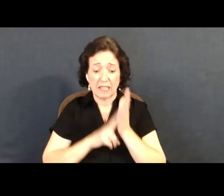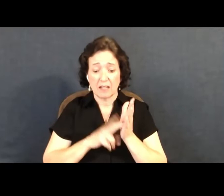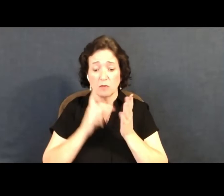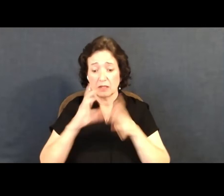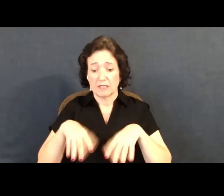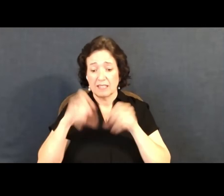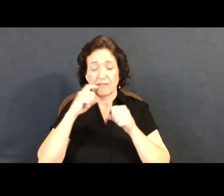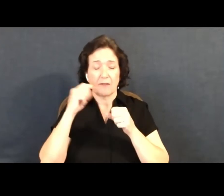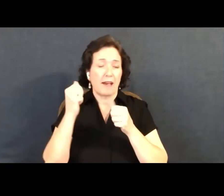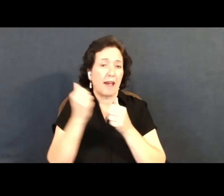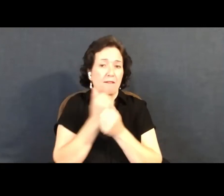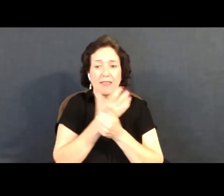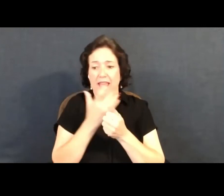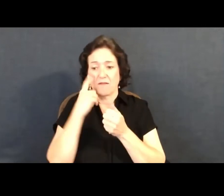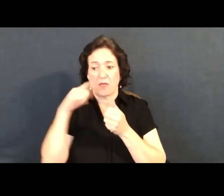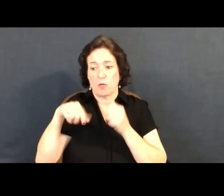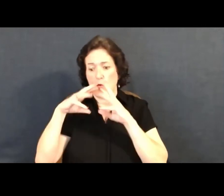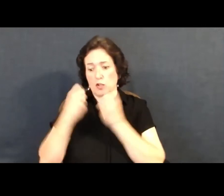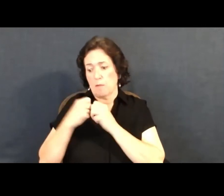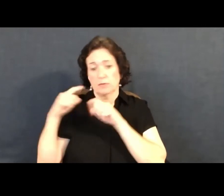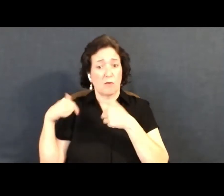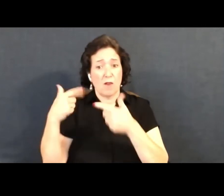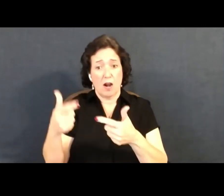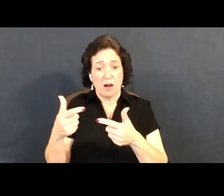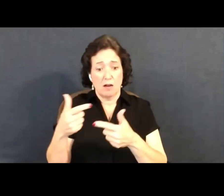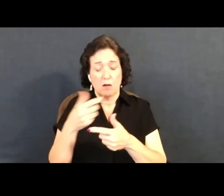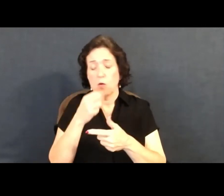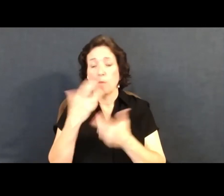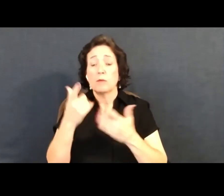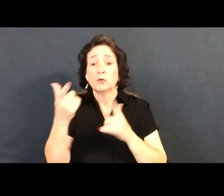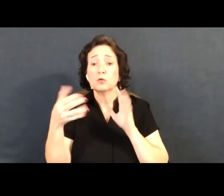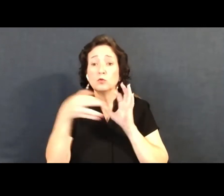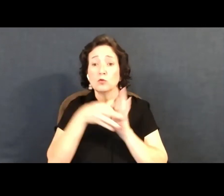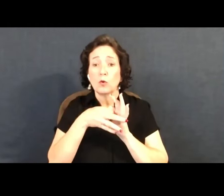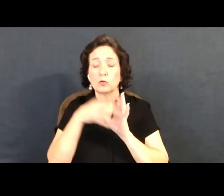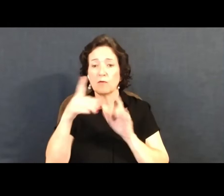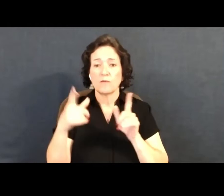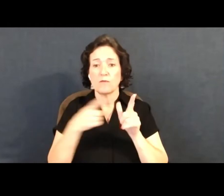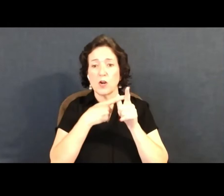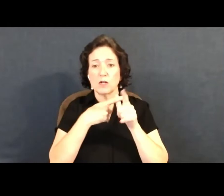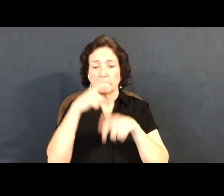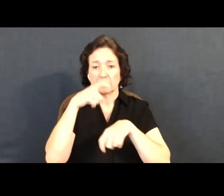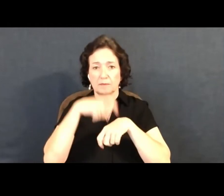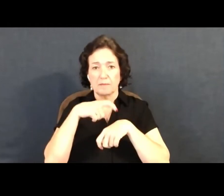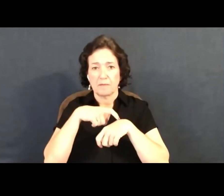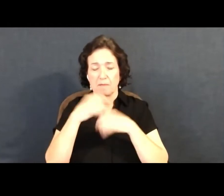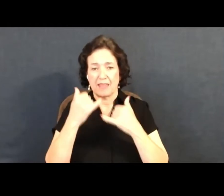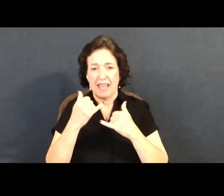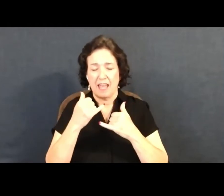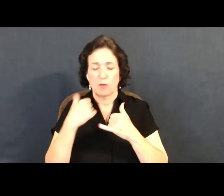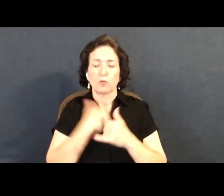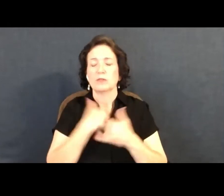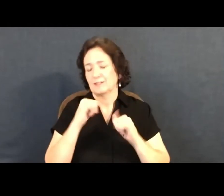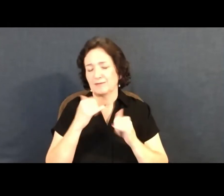this feast of stories thus far, or if you are joining us for the first course, we are glad